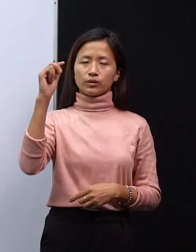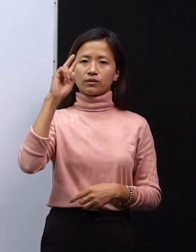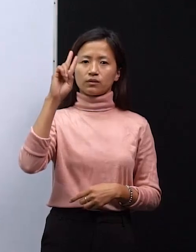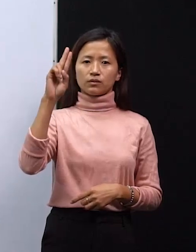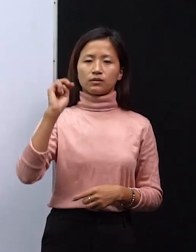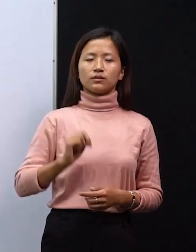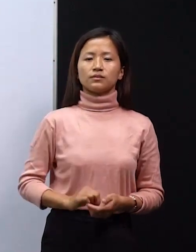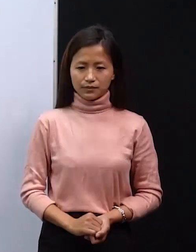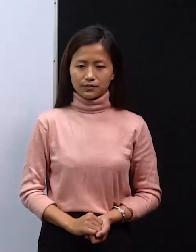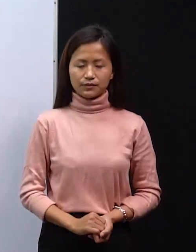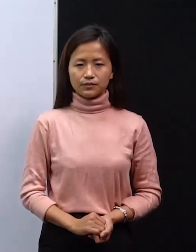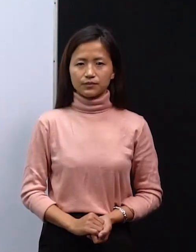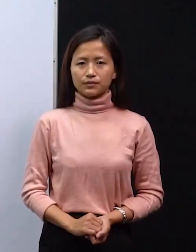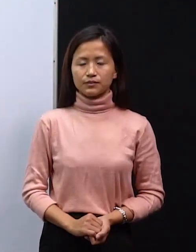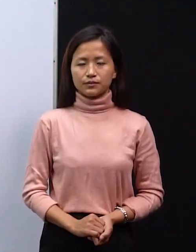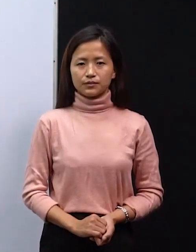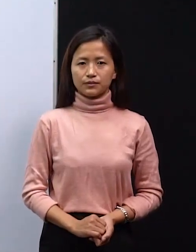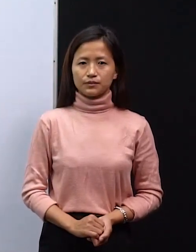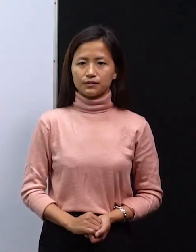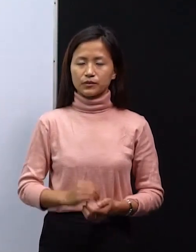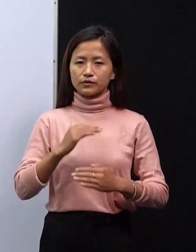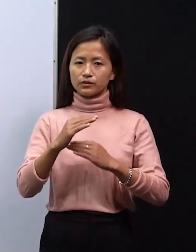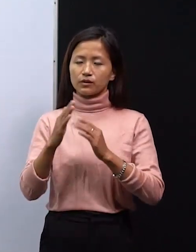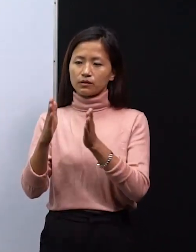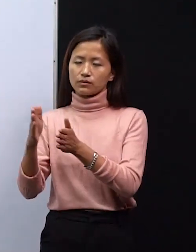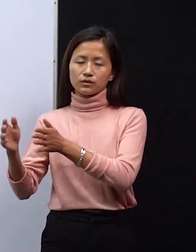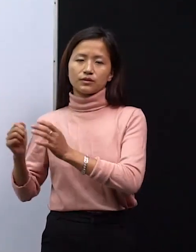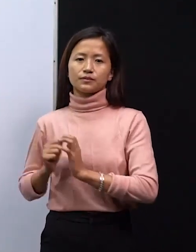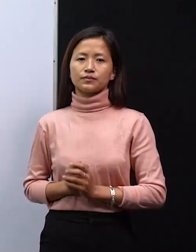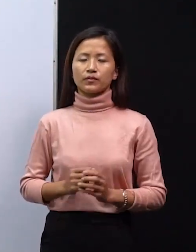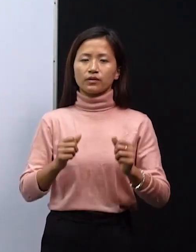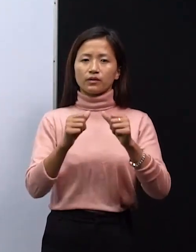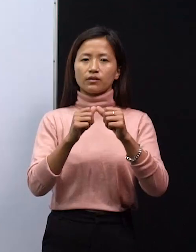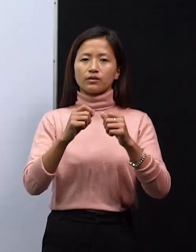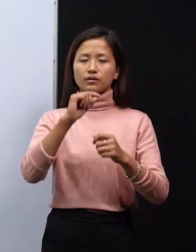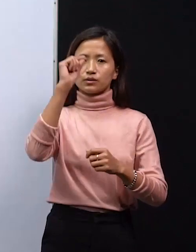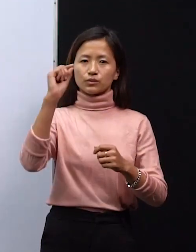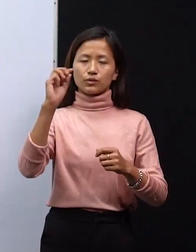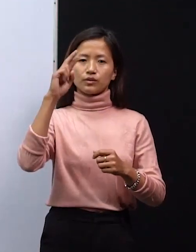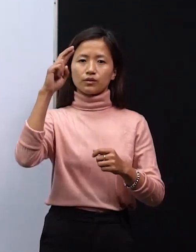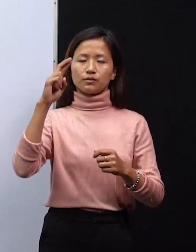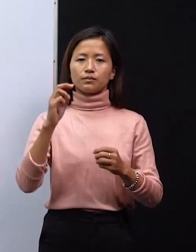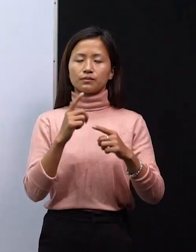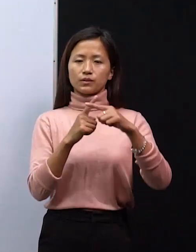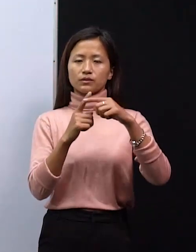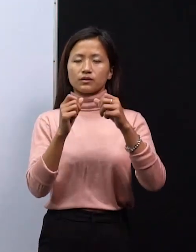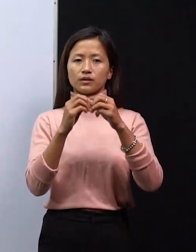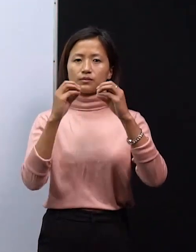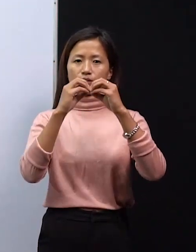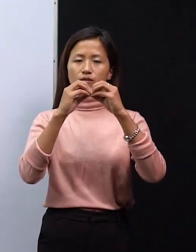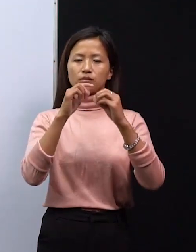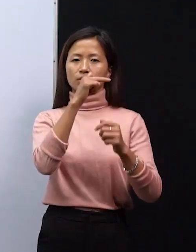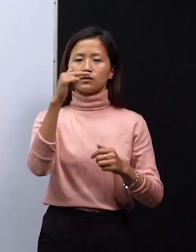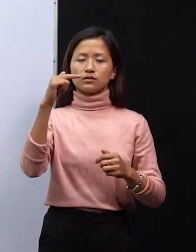2. So if you arrange them, a square plus ab